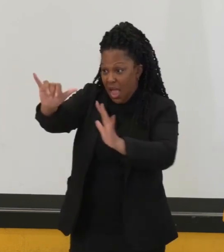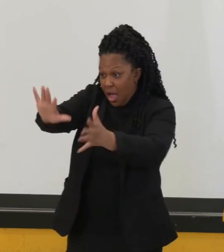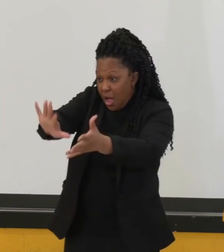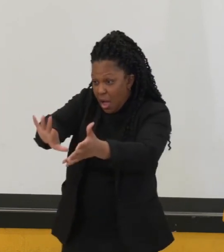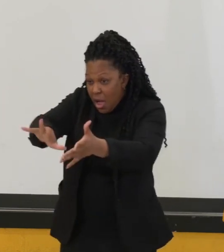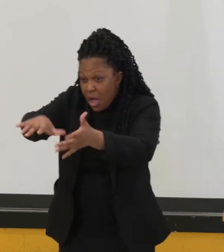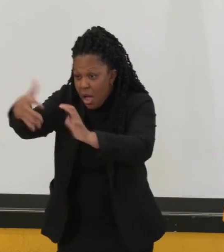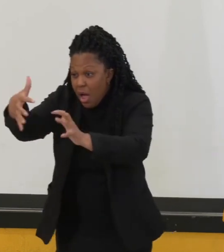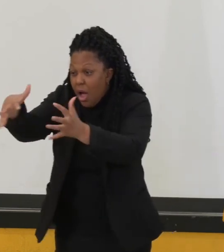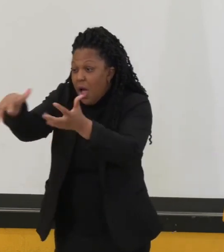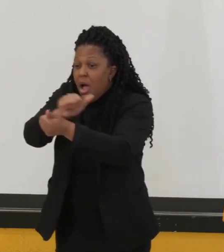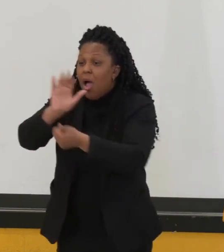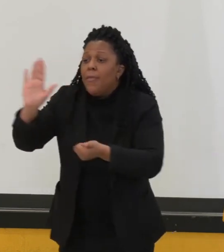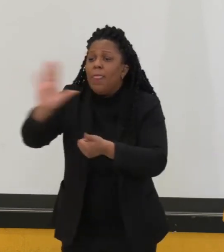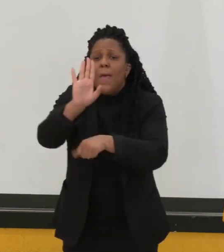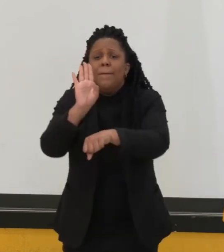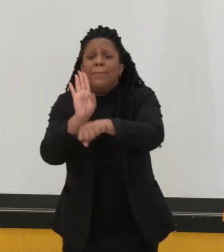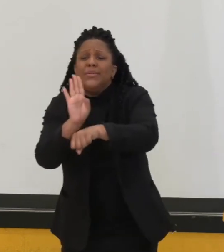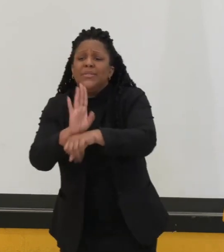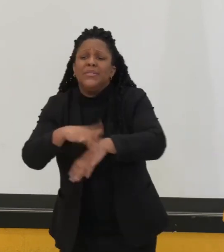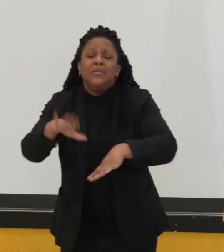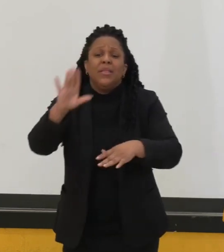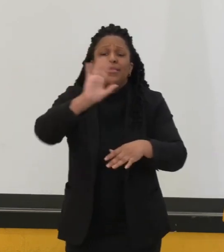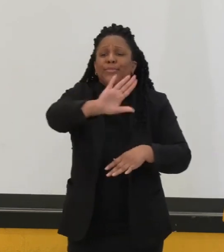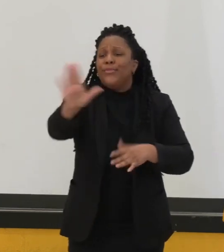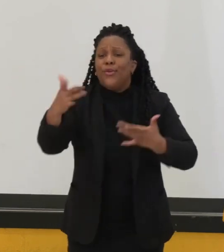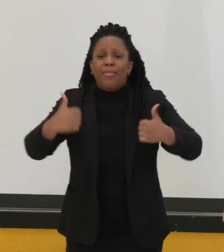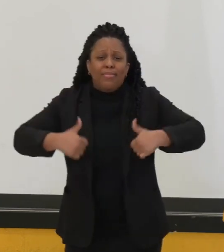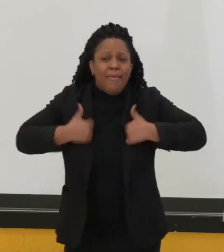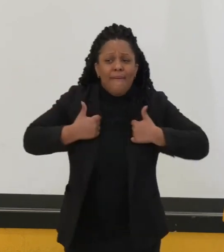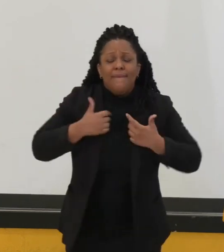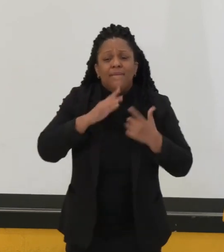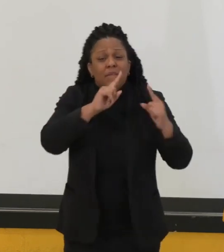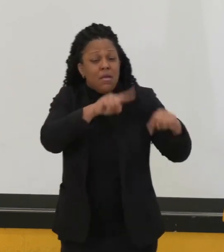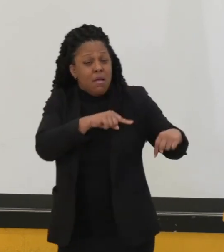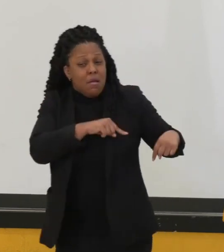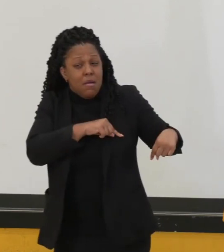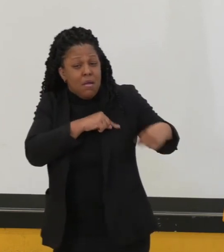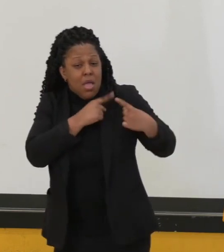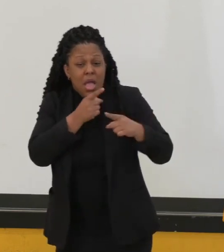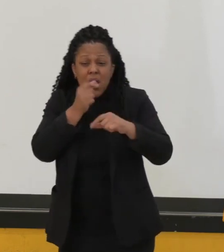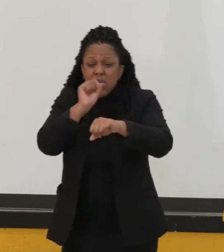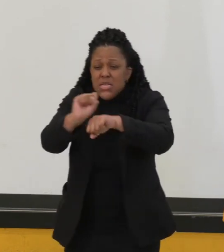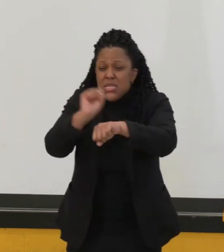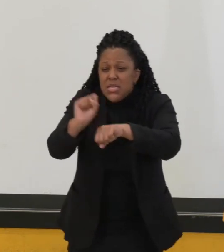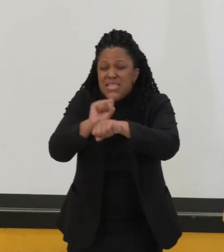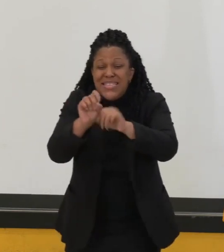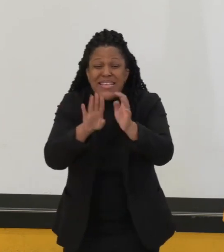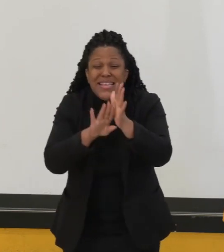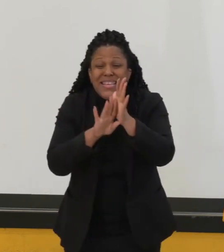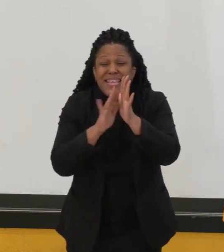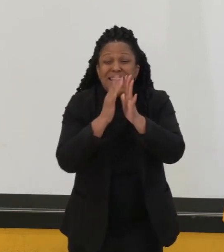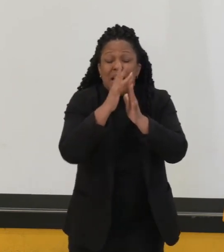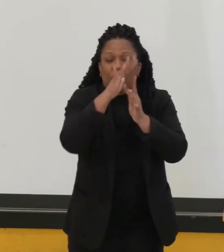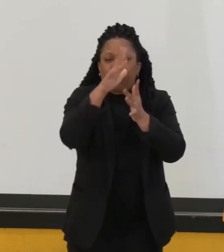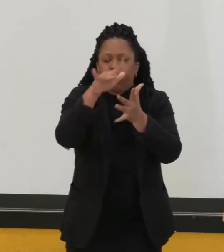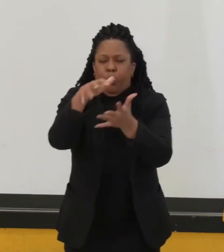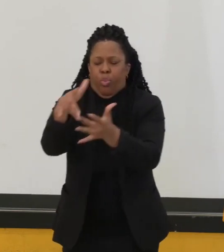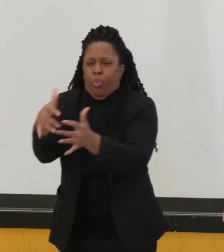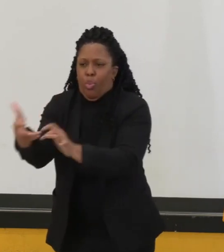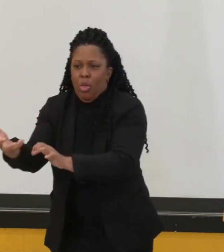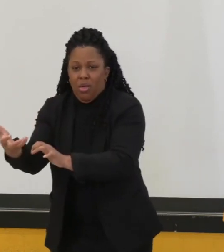destroying locally owned businesses that our communities have poured their hearts and soul into for